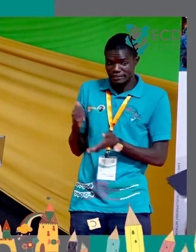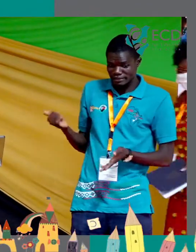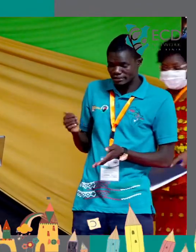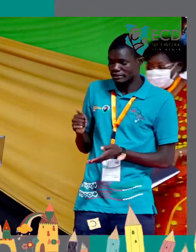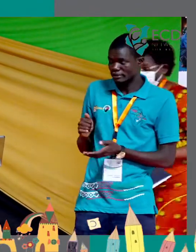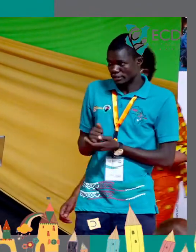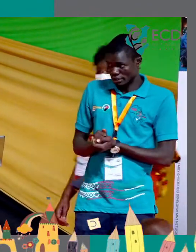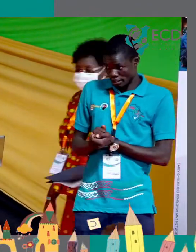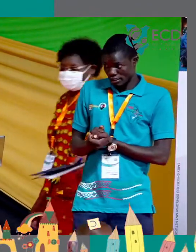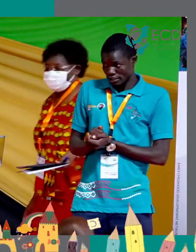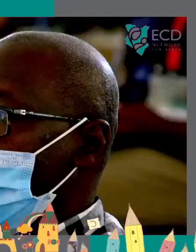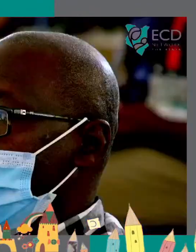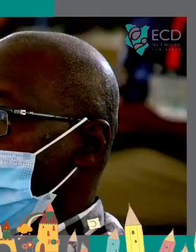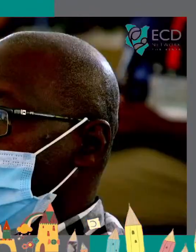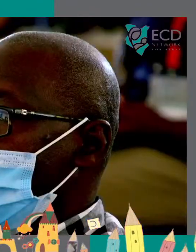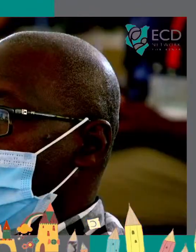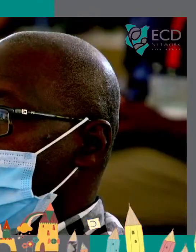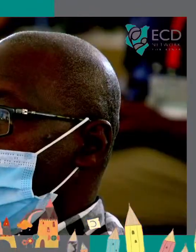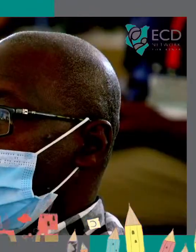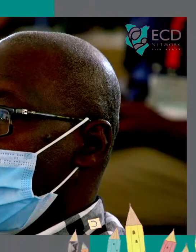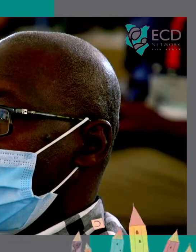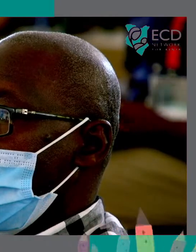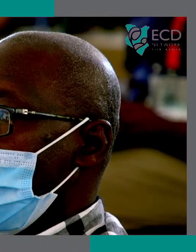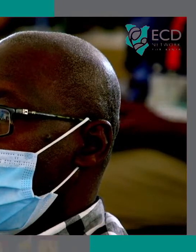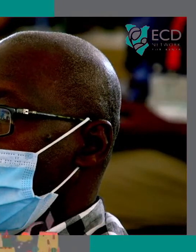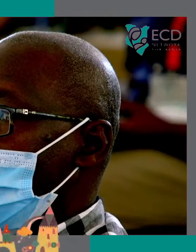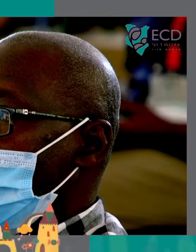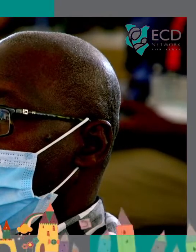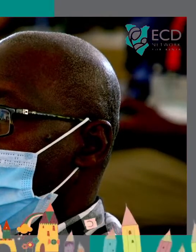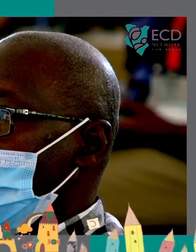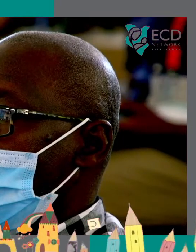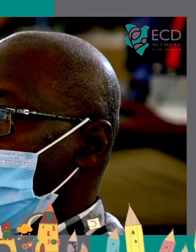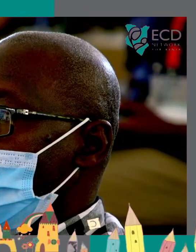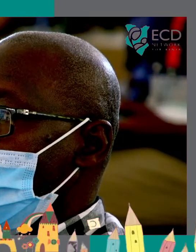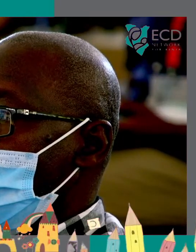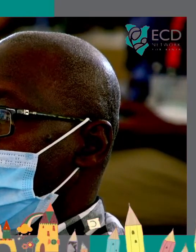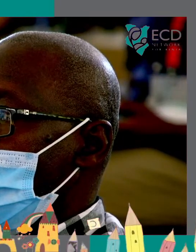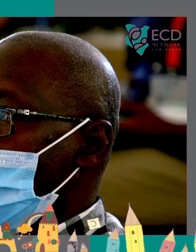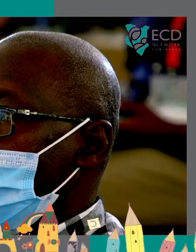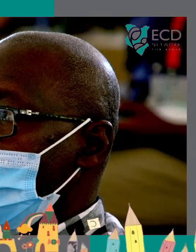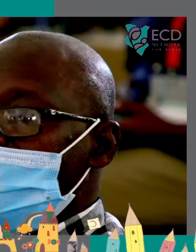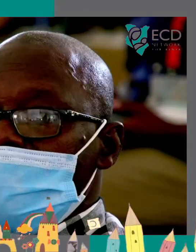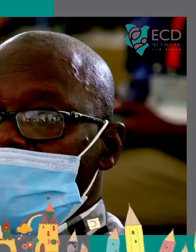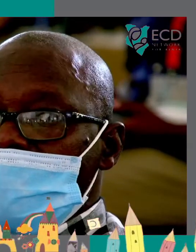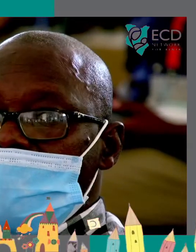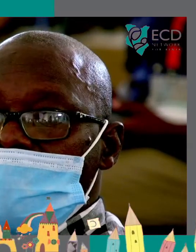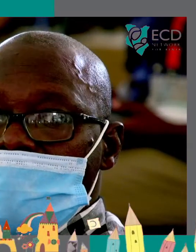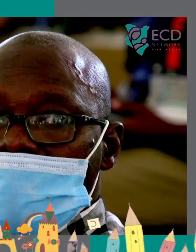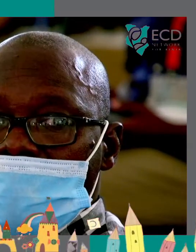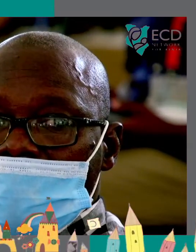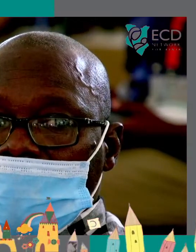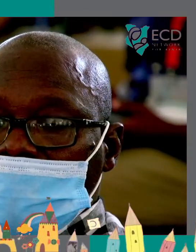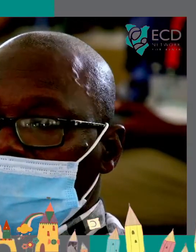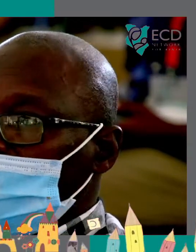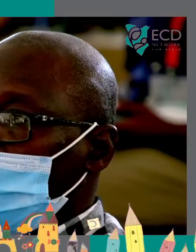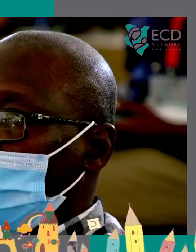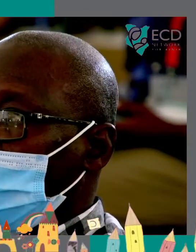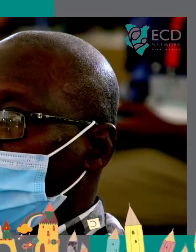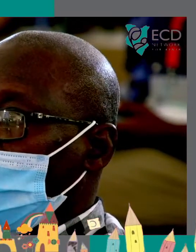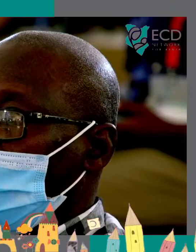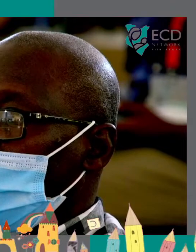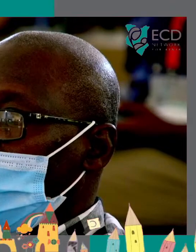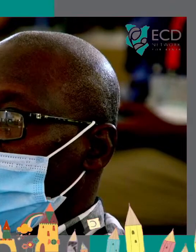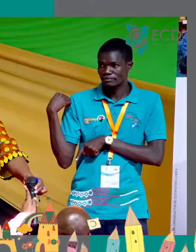space. I want to invite us. I think those of us who are in yesterday, I think had some reflections and